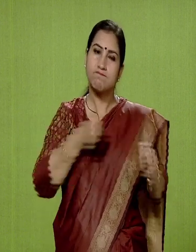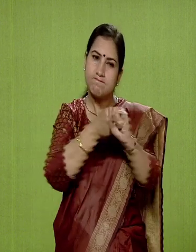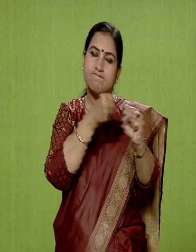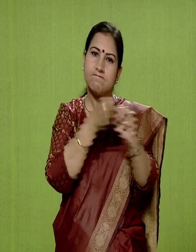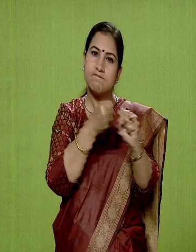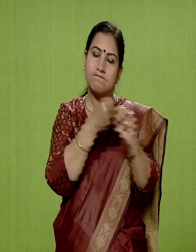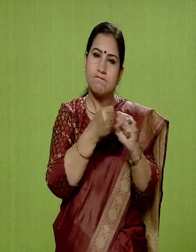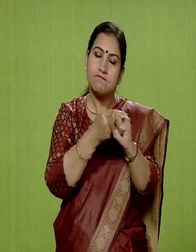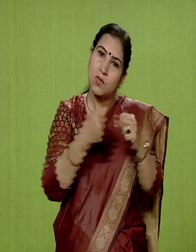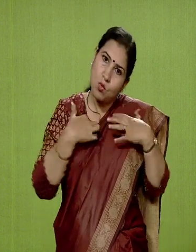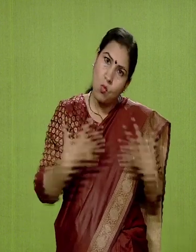among the Indians.